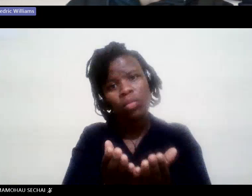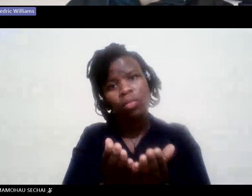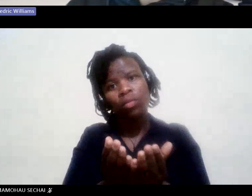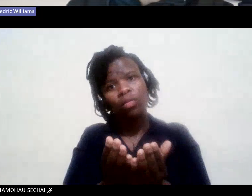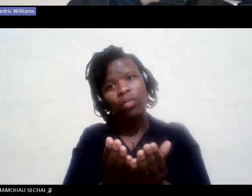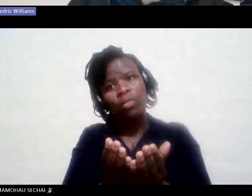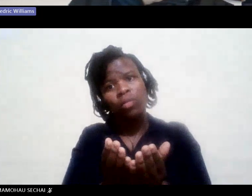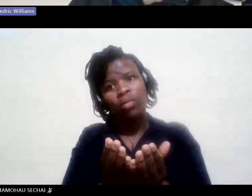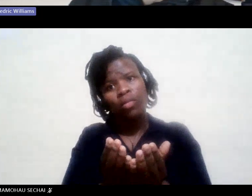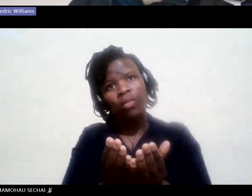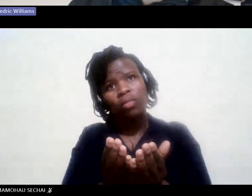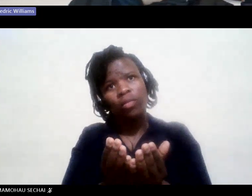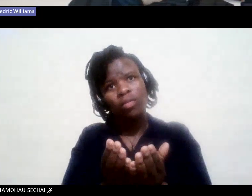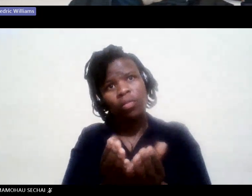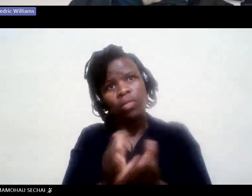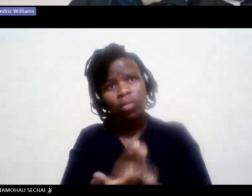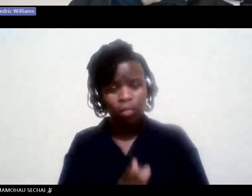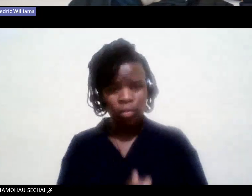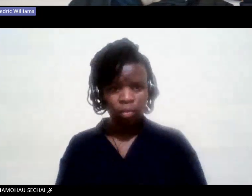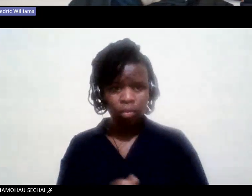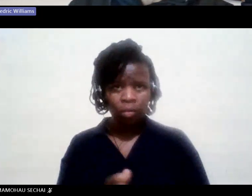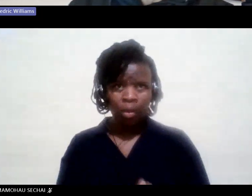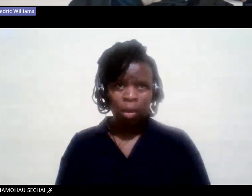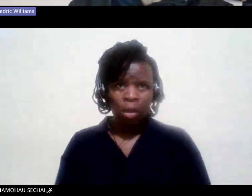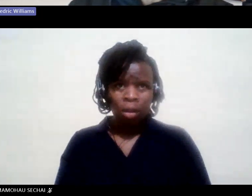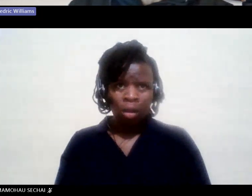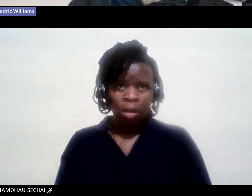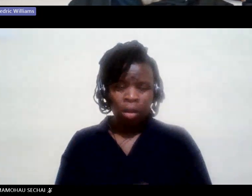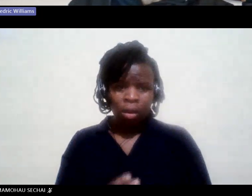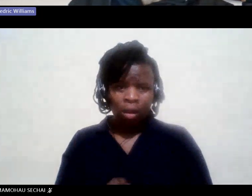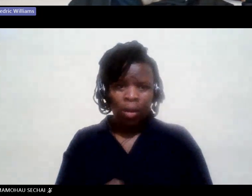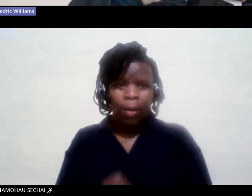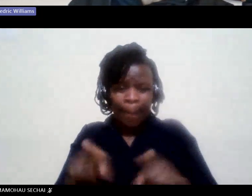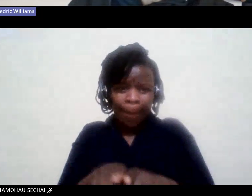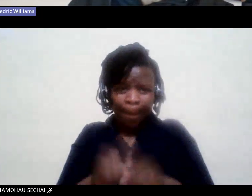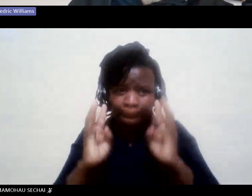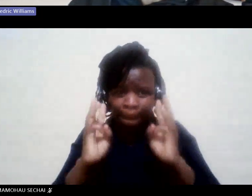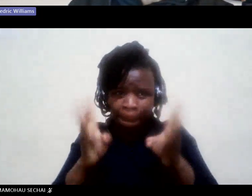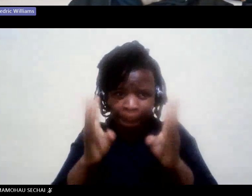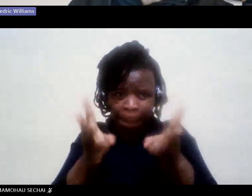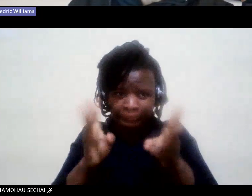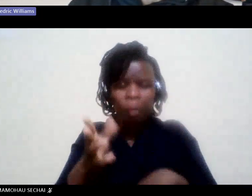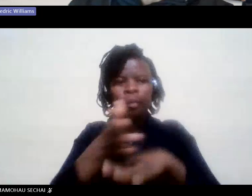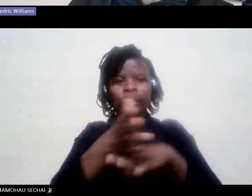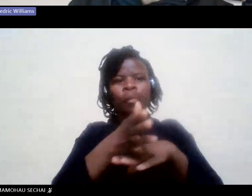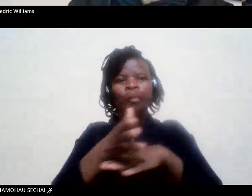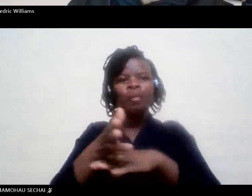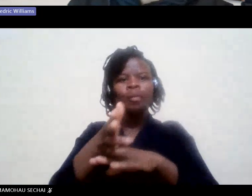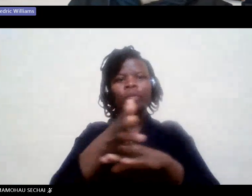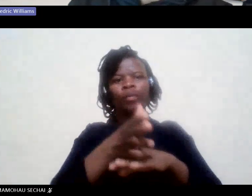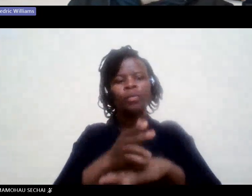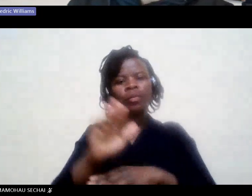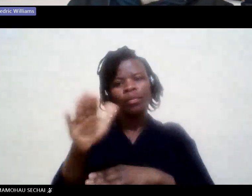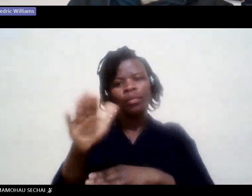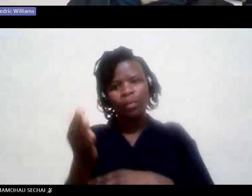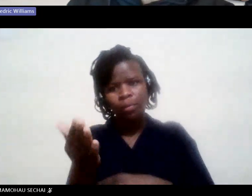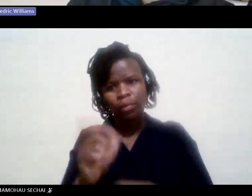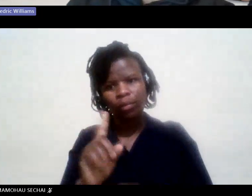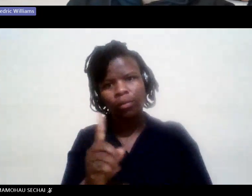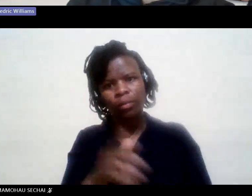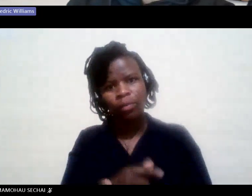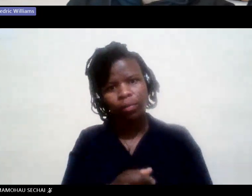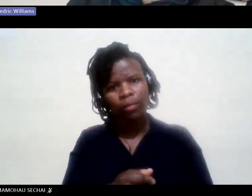under-resourced, as we experienced with a video in, what is it, Equays, with the learners with disabilities Eastern Cape. Yeah. in the Eastern Cape. Yeah,